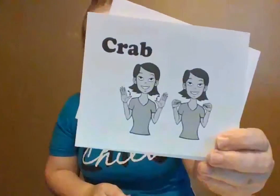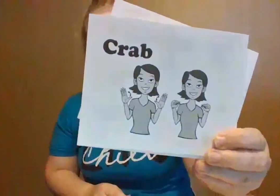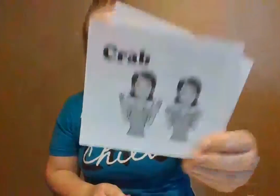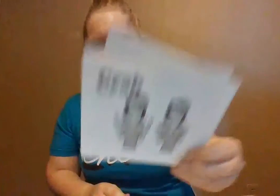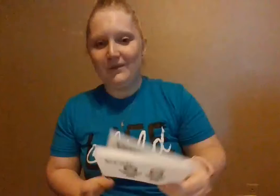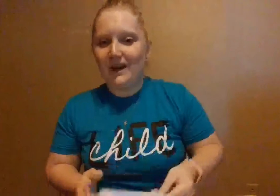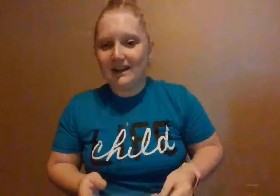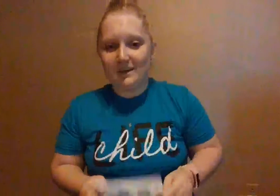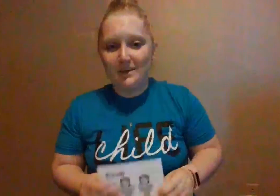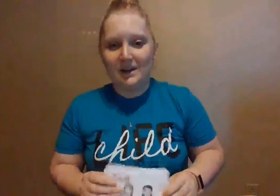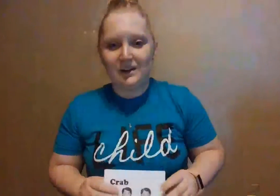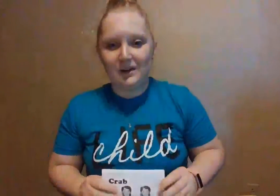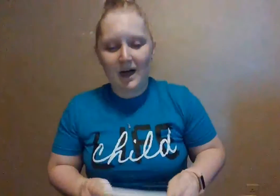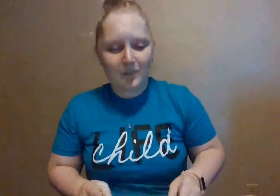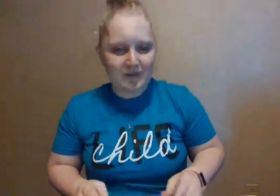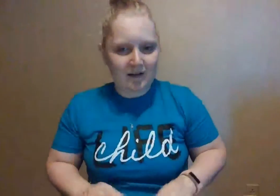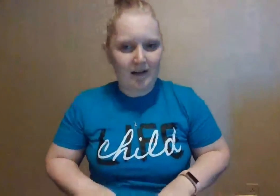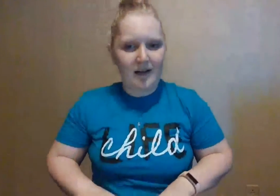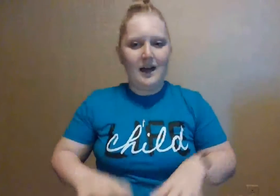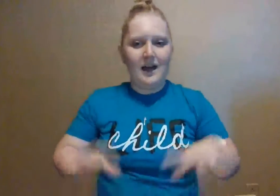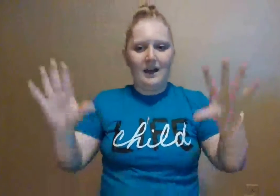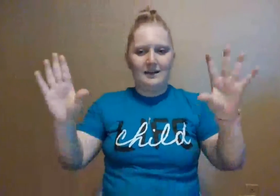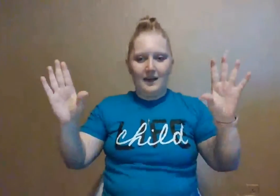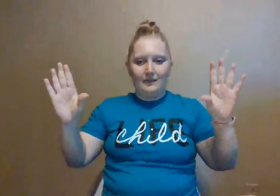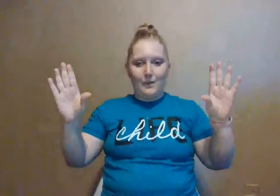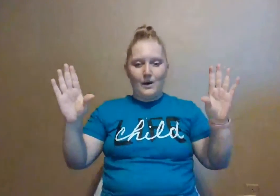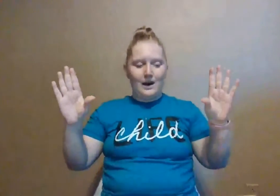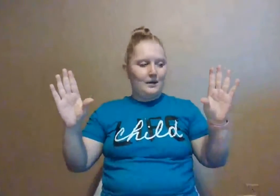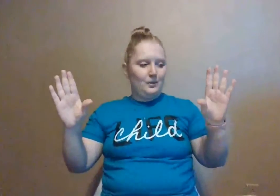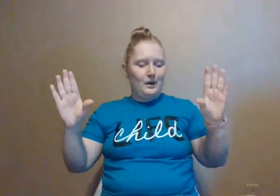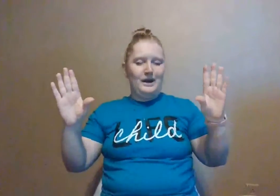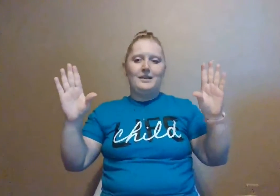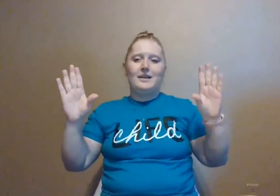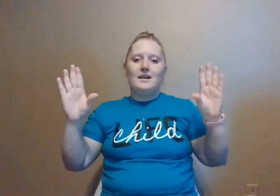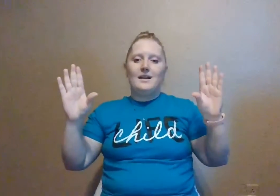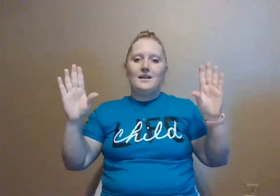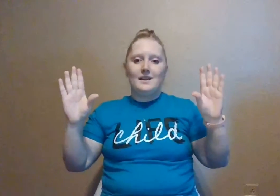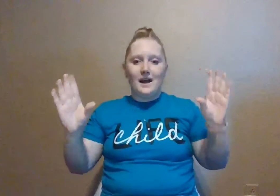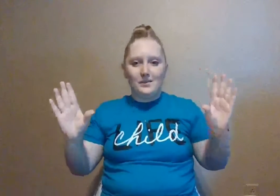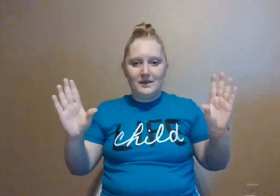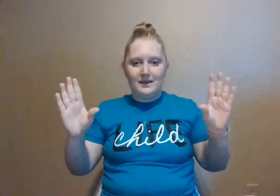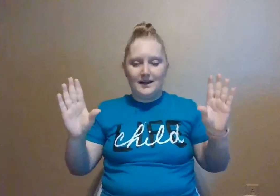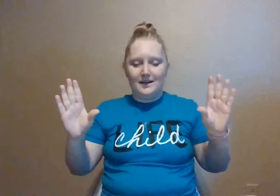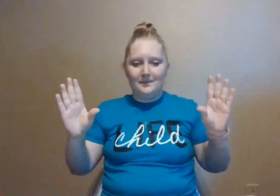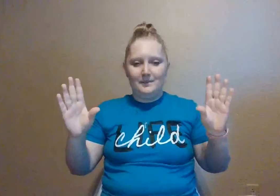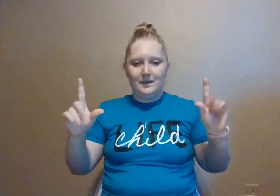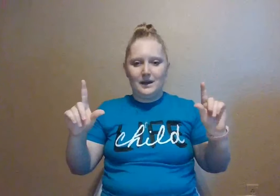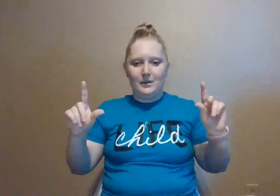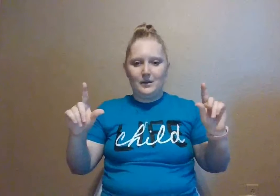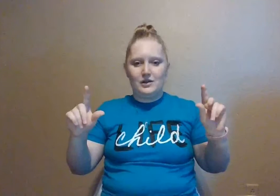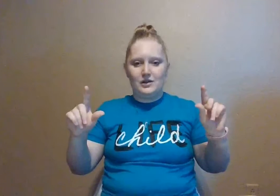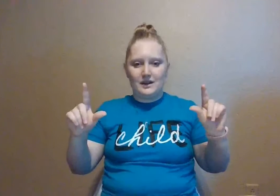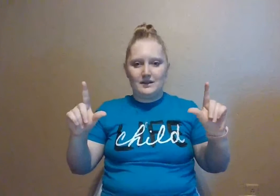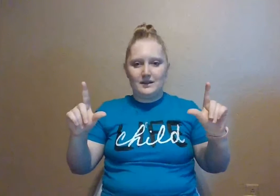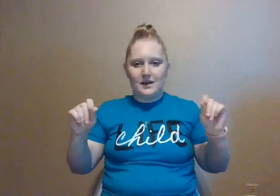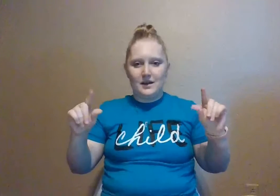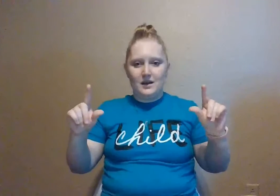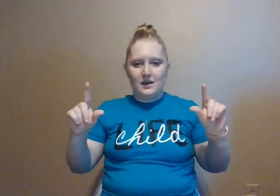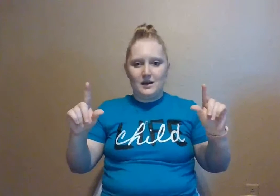say, is very similar to lobster, except for with lobster, it was just